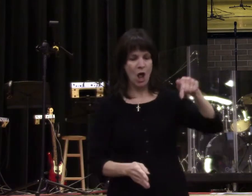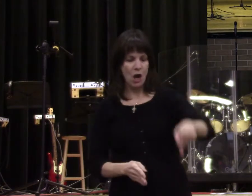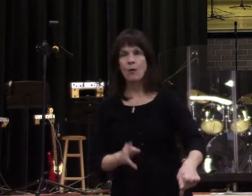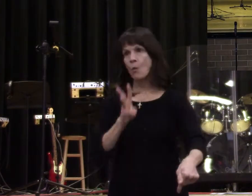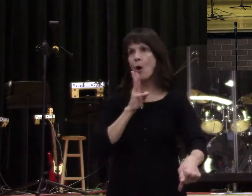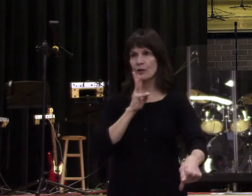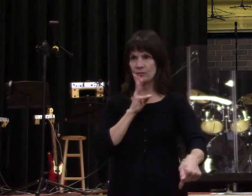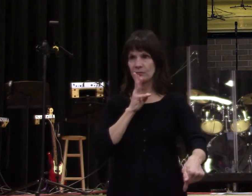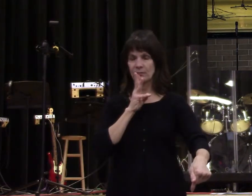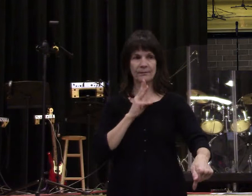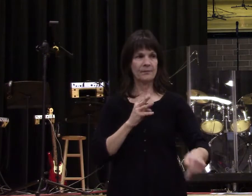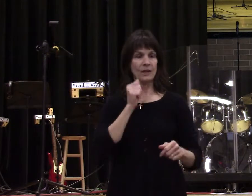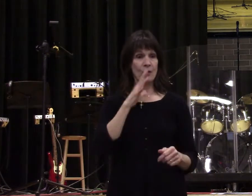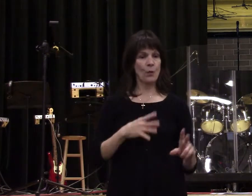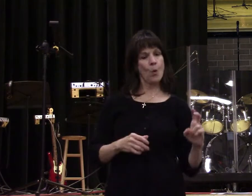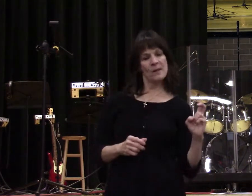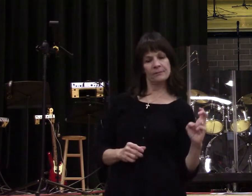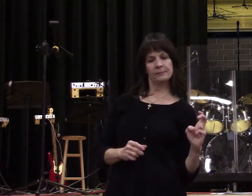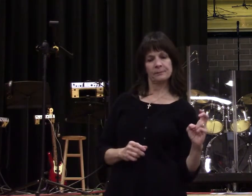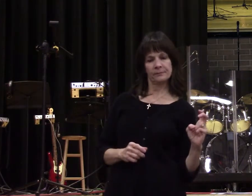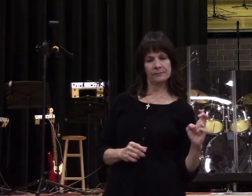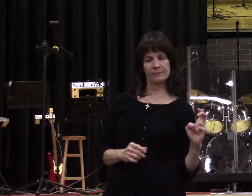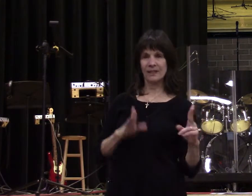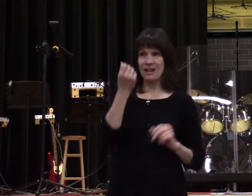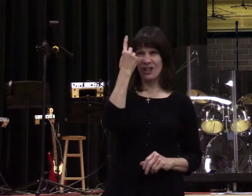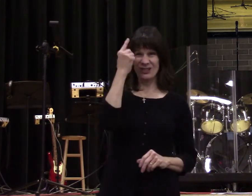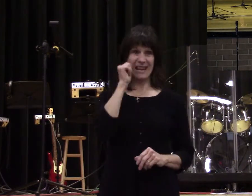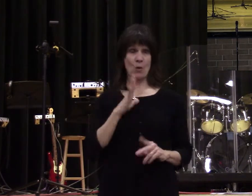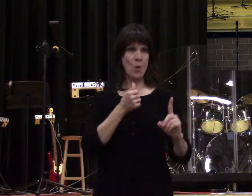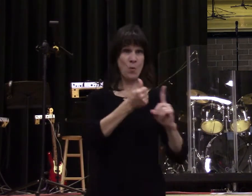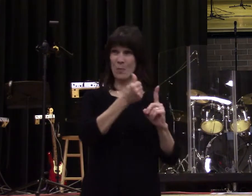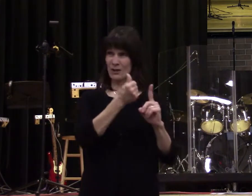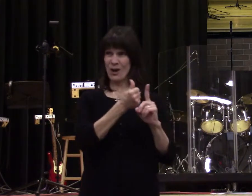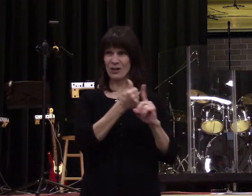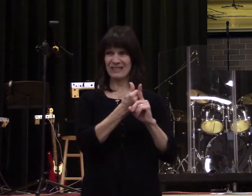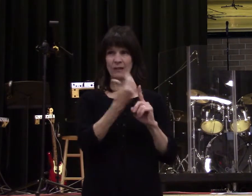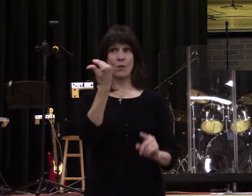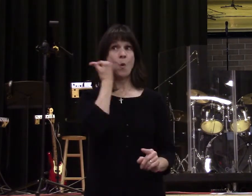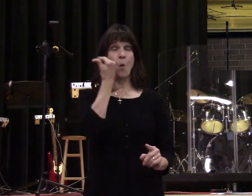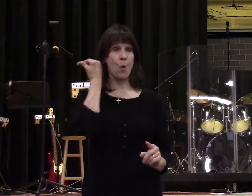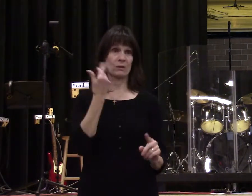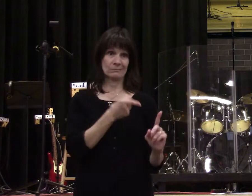was in pretty much long-term sinful relationships. Okay?